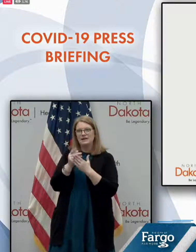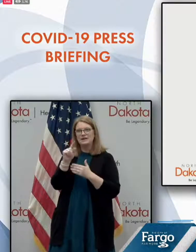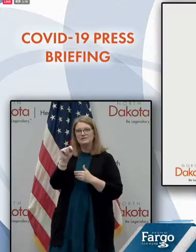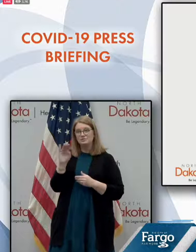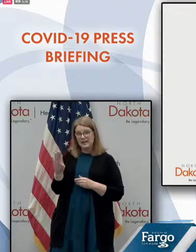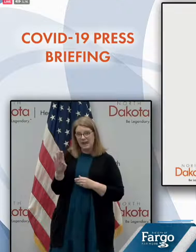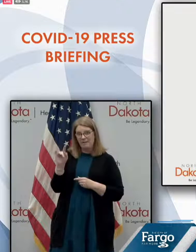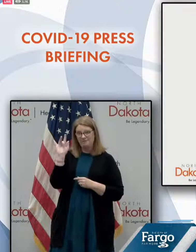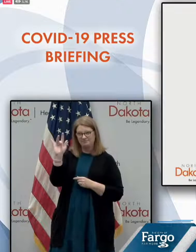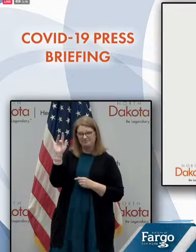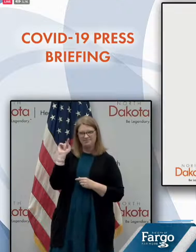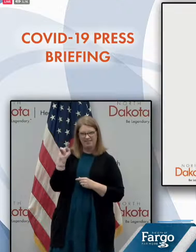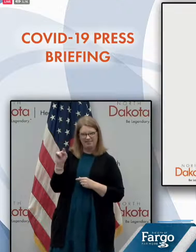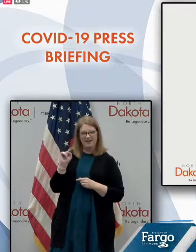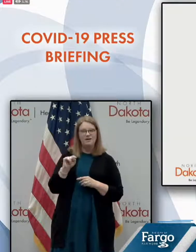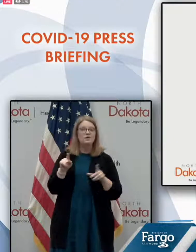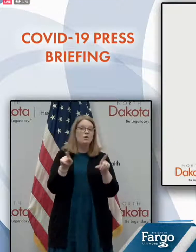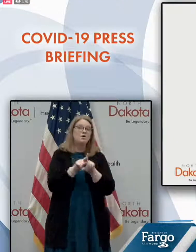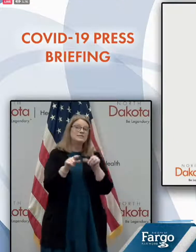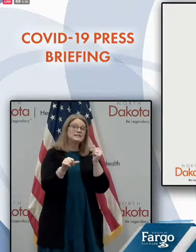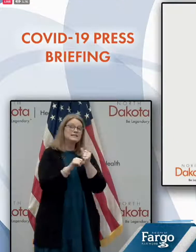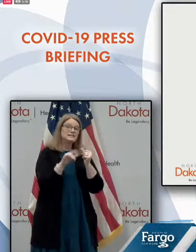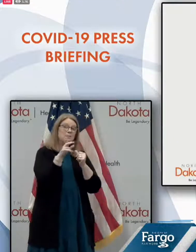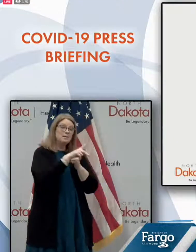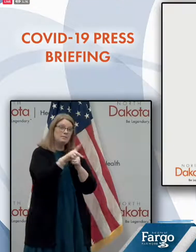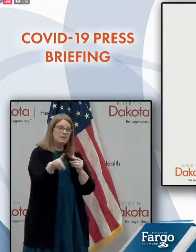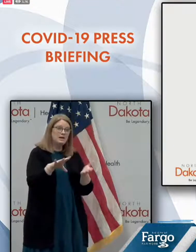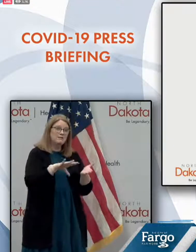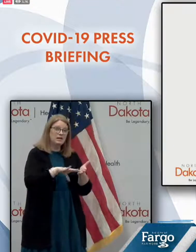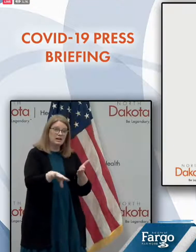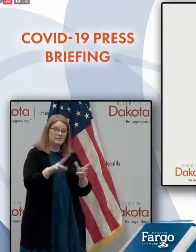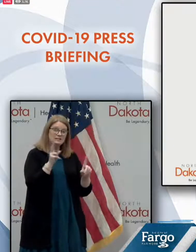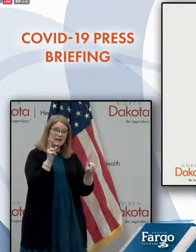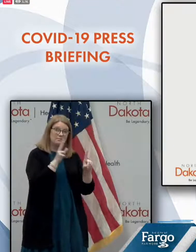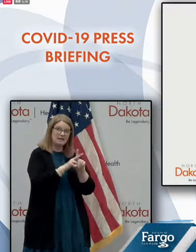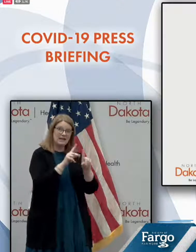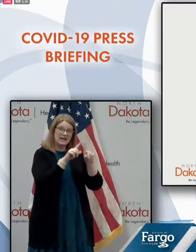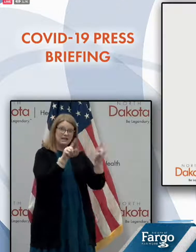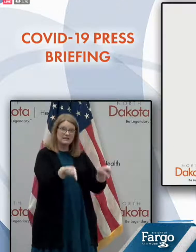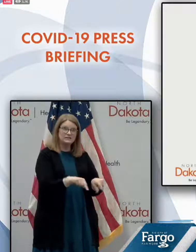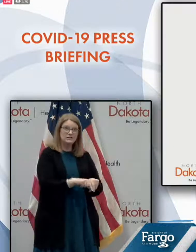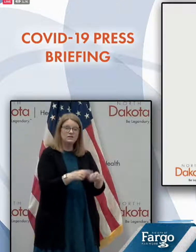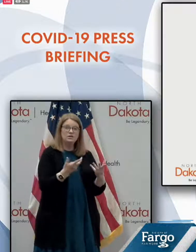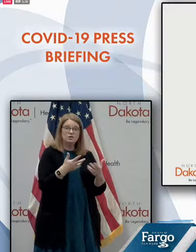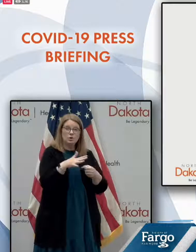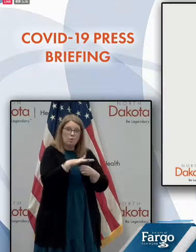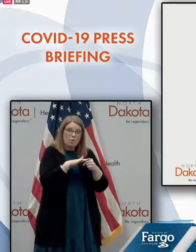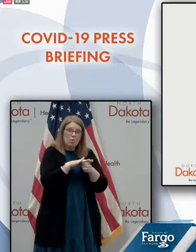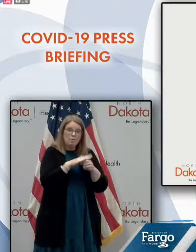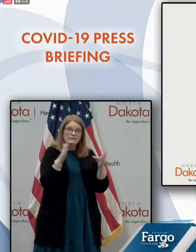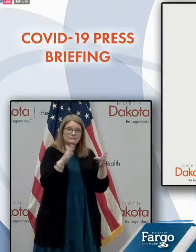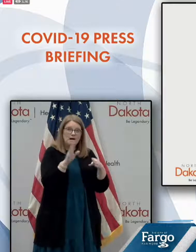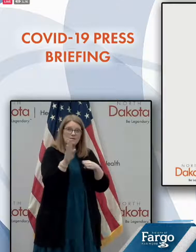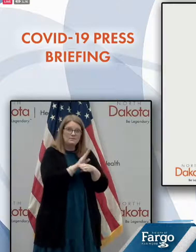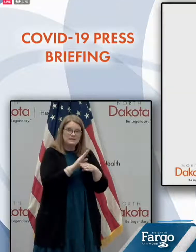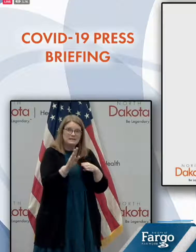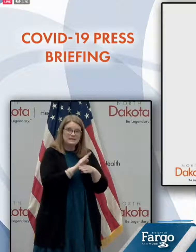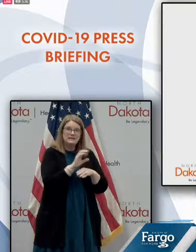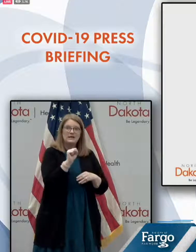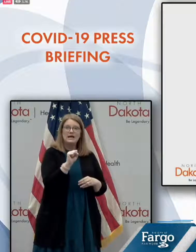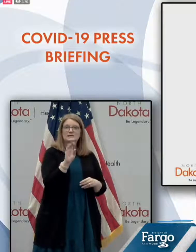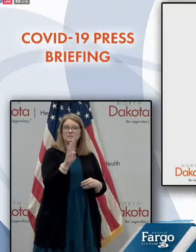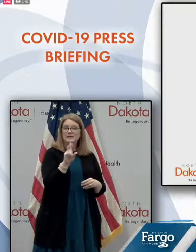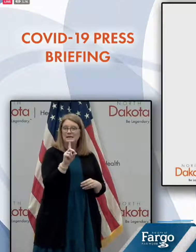can also get assistance with the PPP loan and forgiveness application through your local Small Business Development Center,